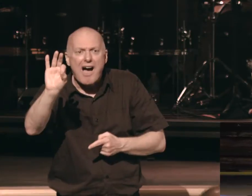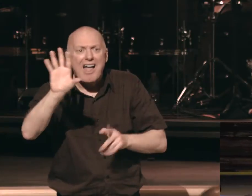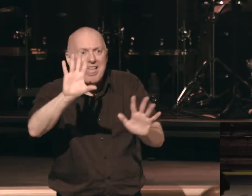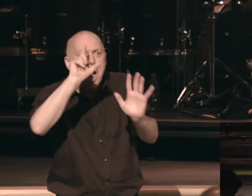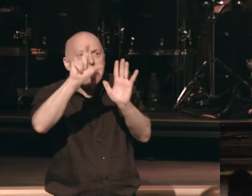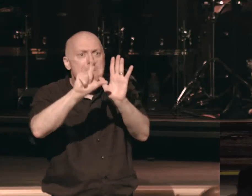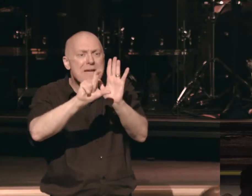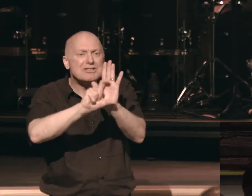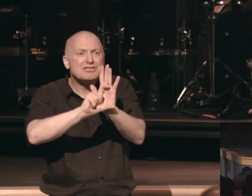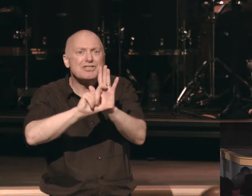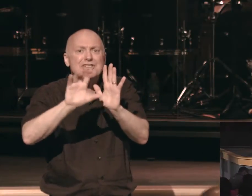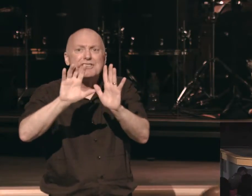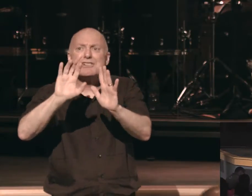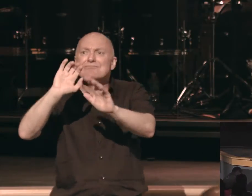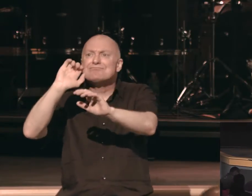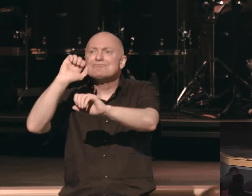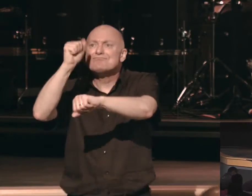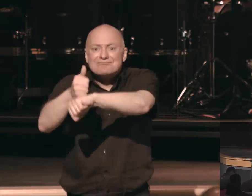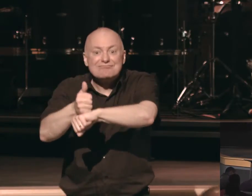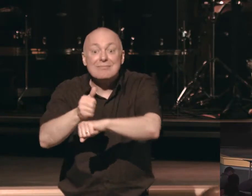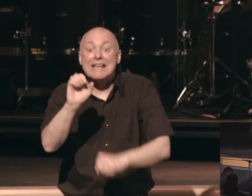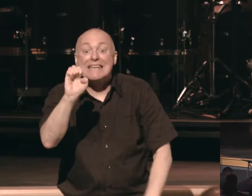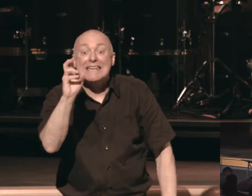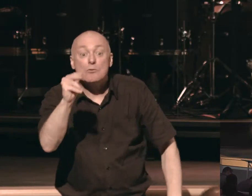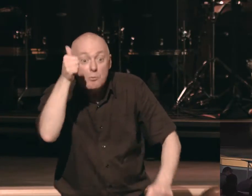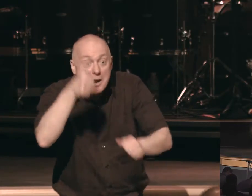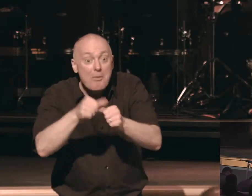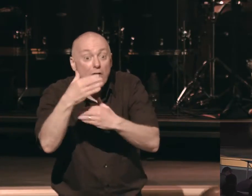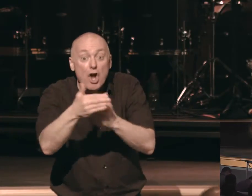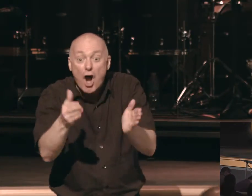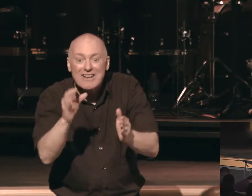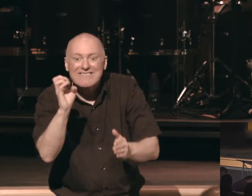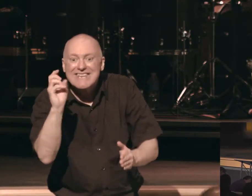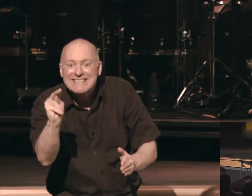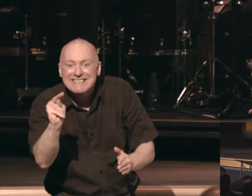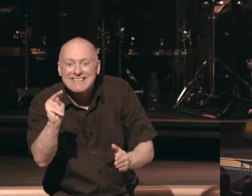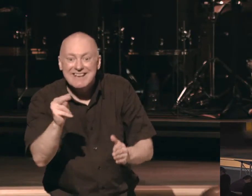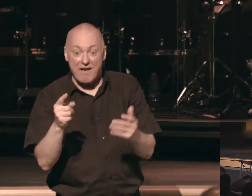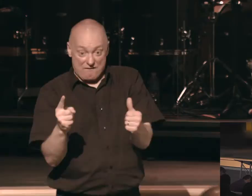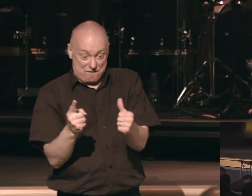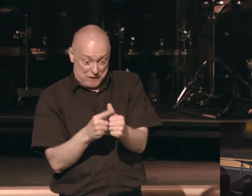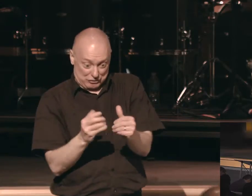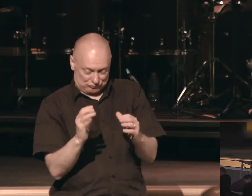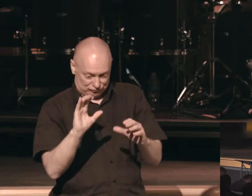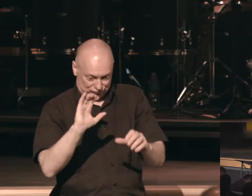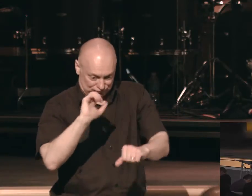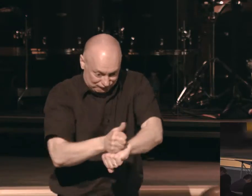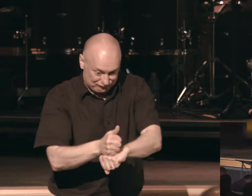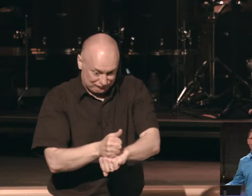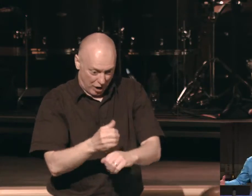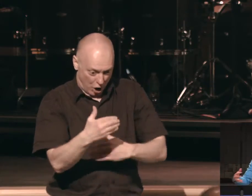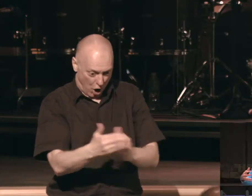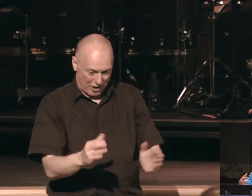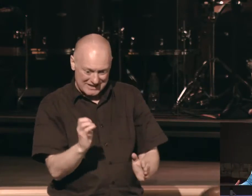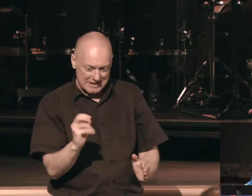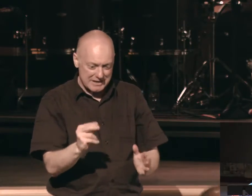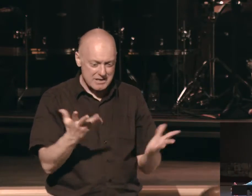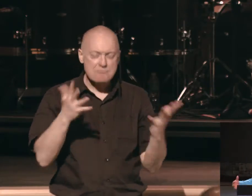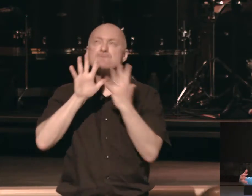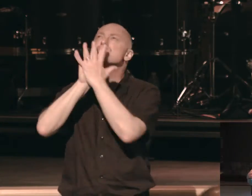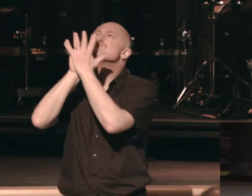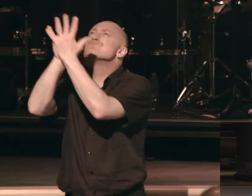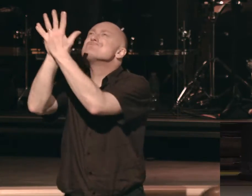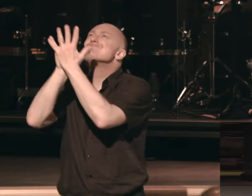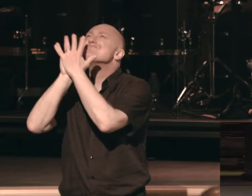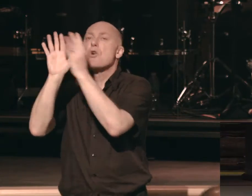and the establish of Eden. It recalls when the earth was first formed and the harmony where there was no sin and things